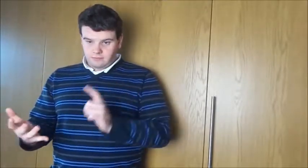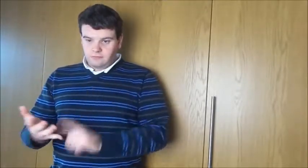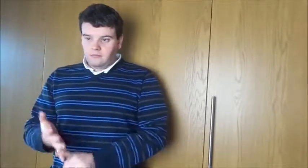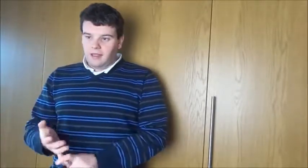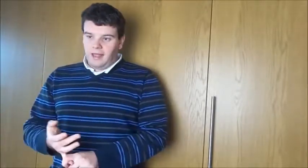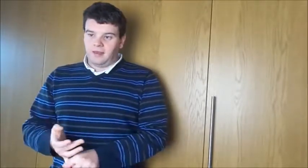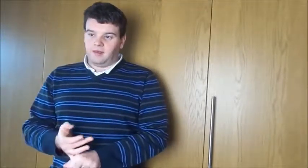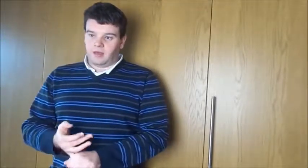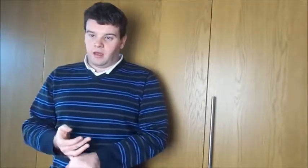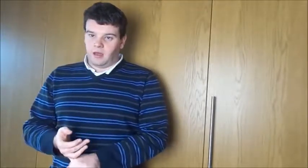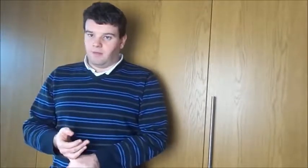and